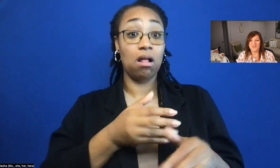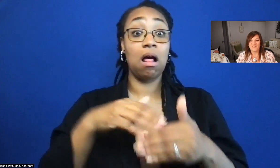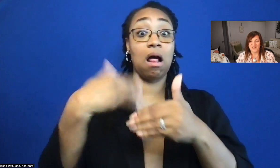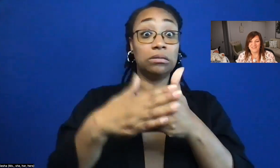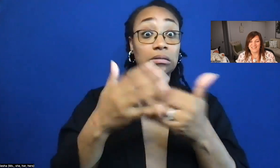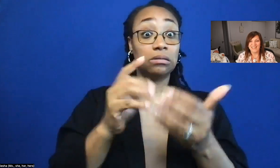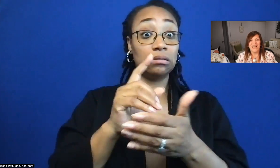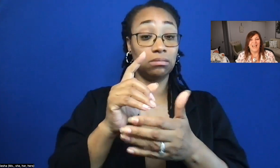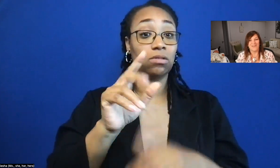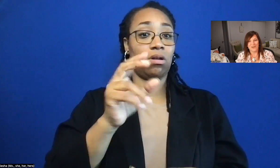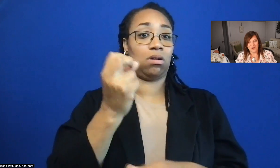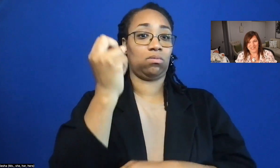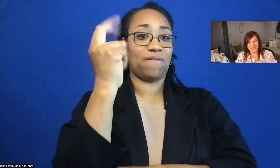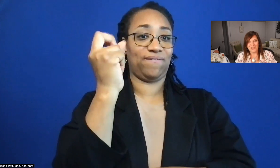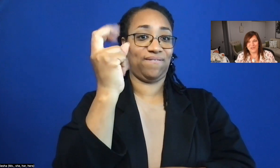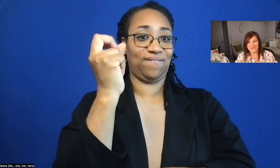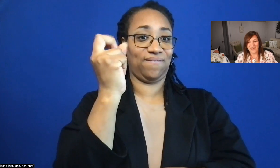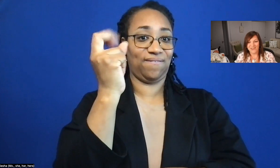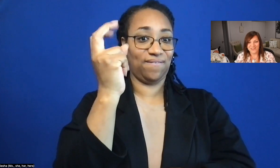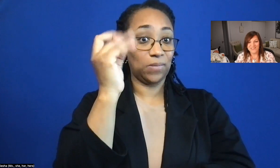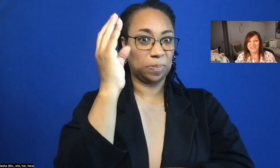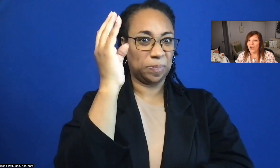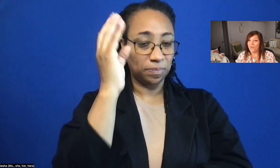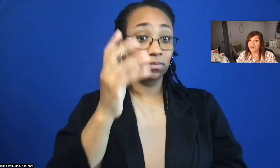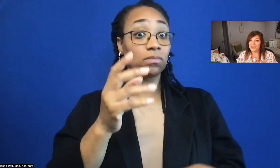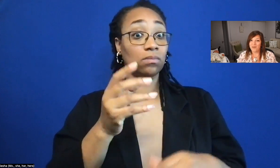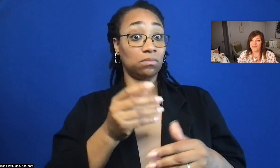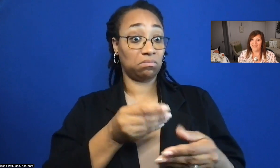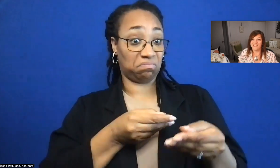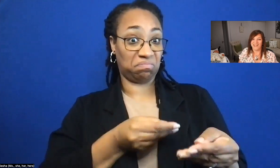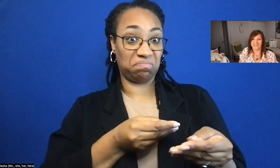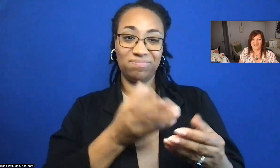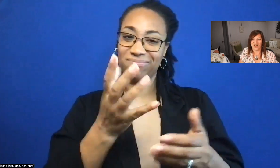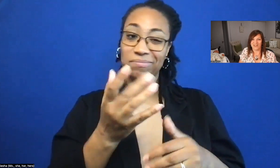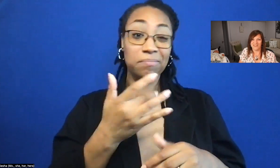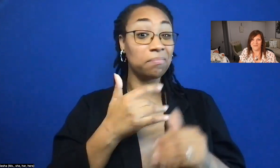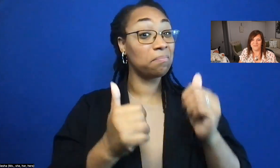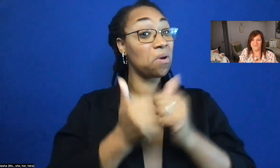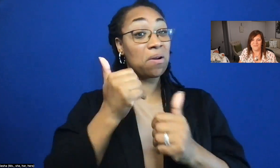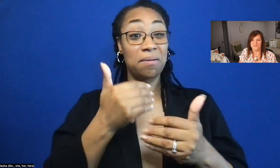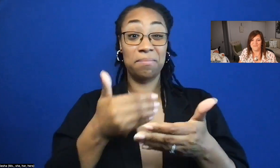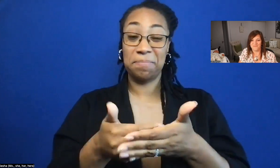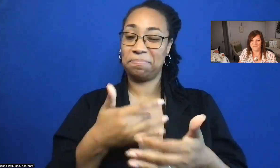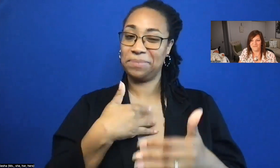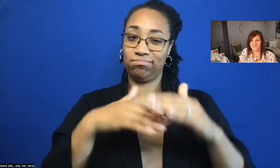feed frequently, every 1, 2, or 3 hours. Watch your baby, not the clock.